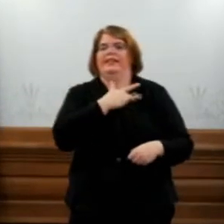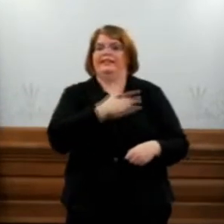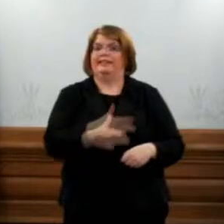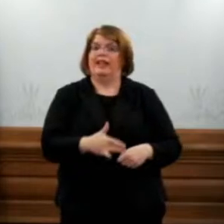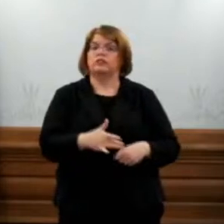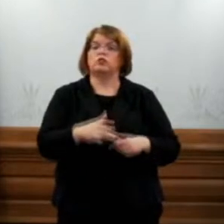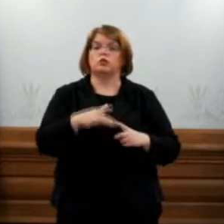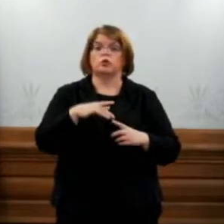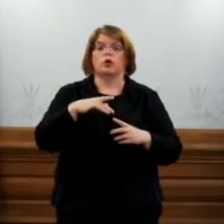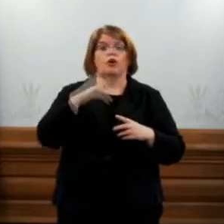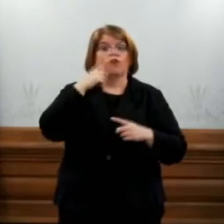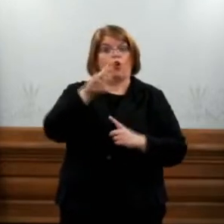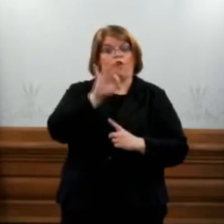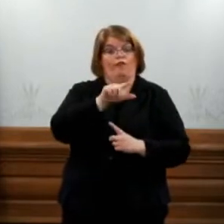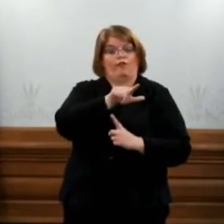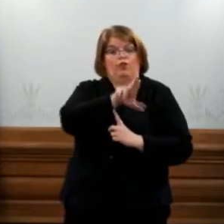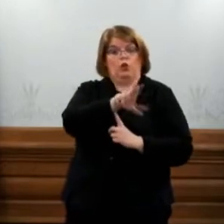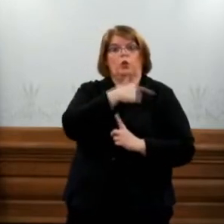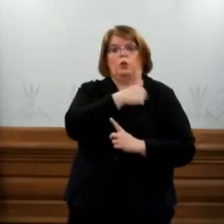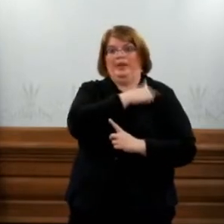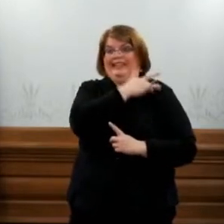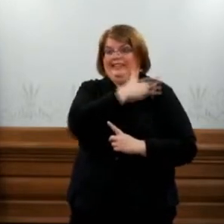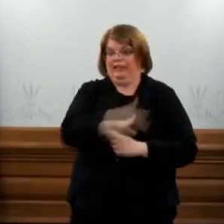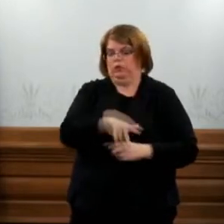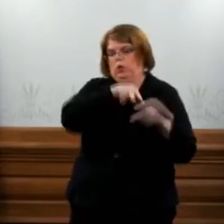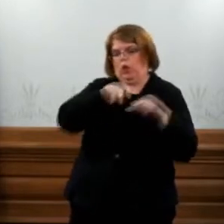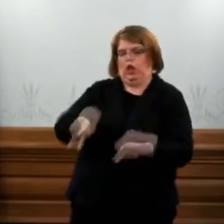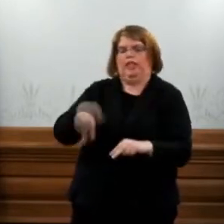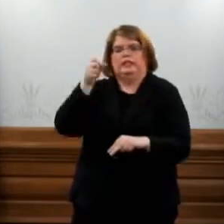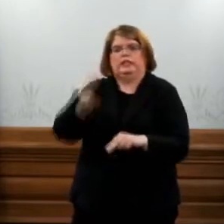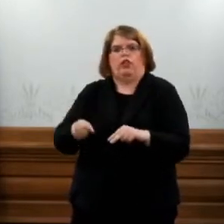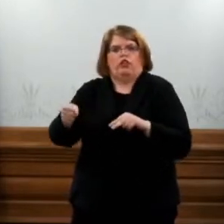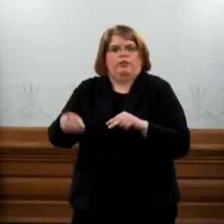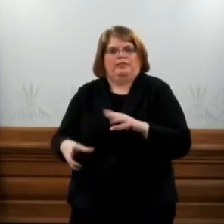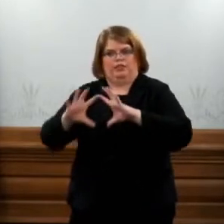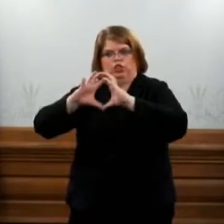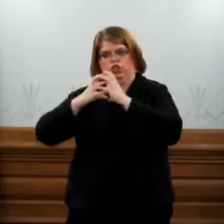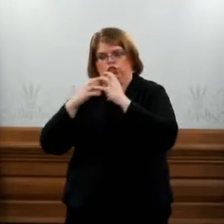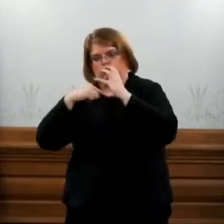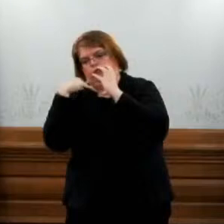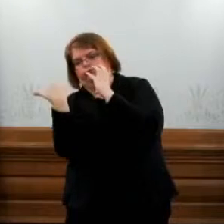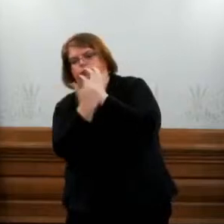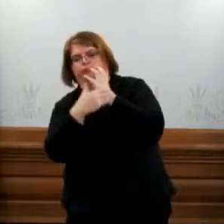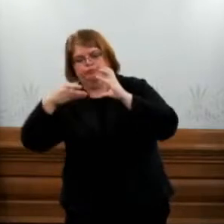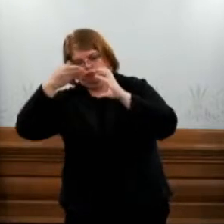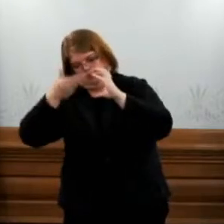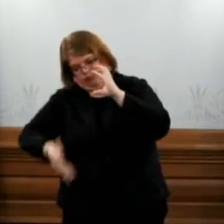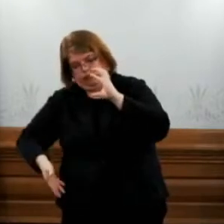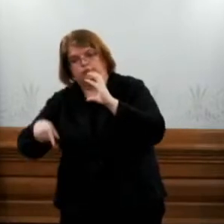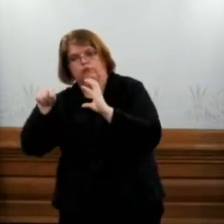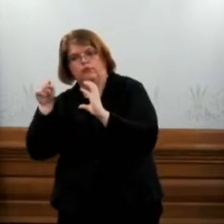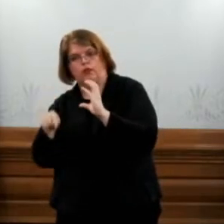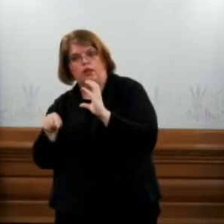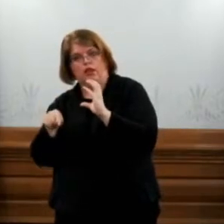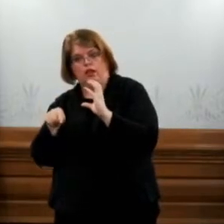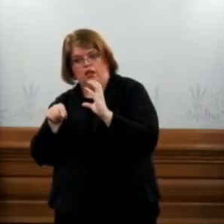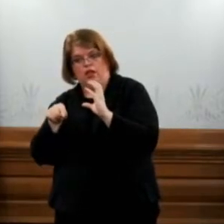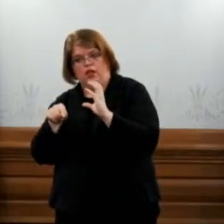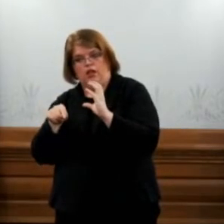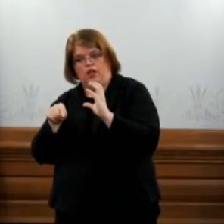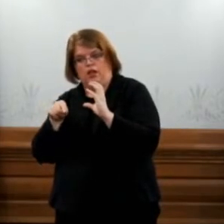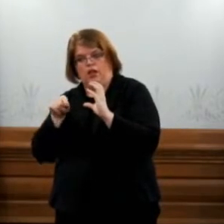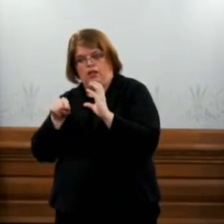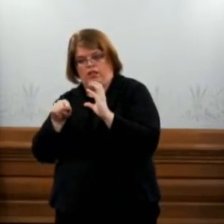far as influenza goes, because we are ending ours. They will be going into the winter and the summer. In the southern hemisphere, they will be going into